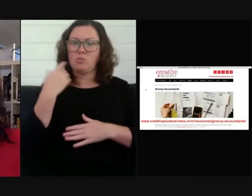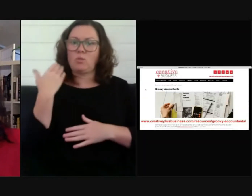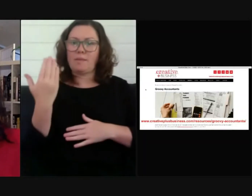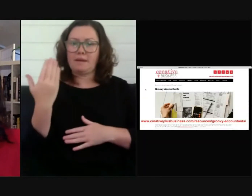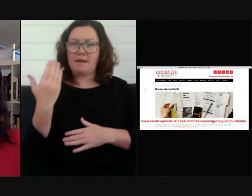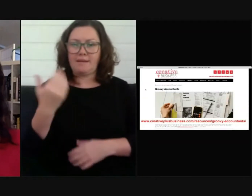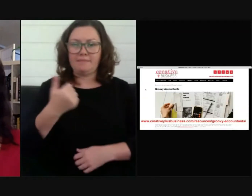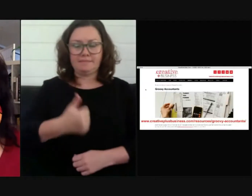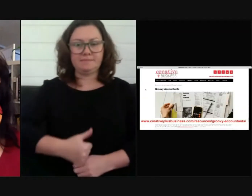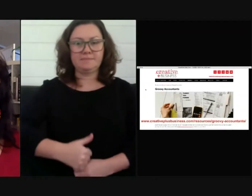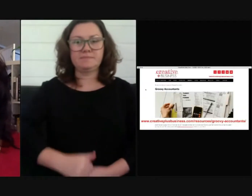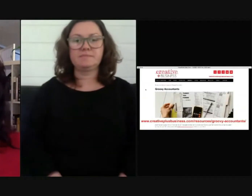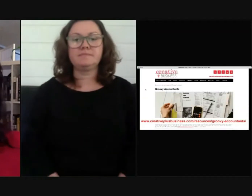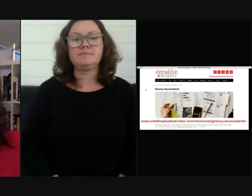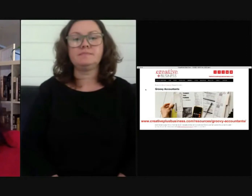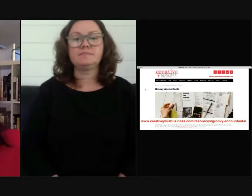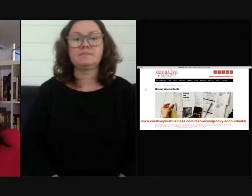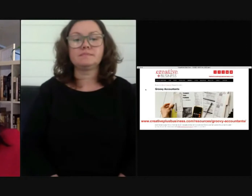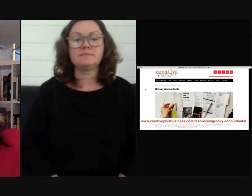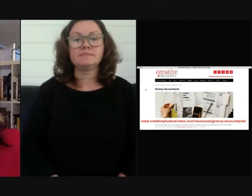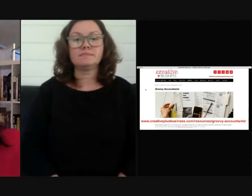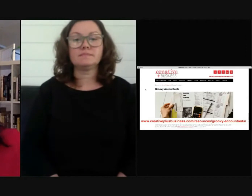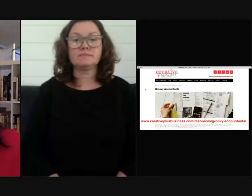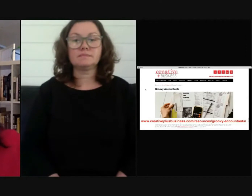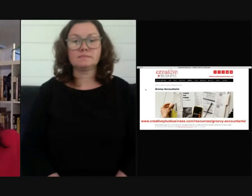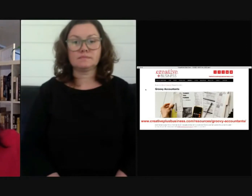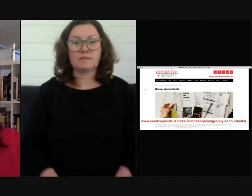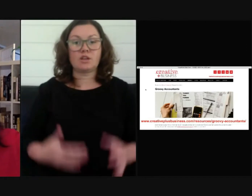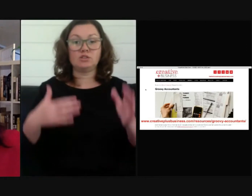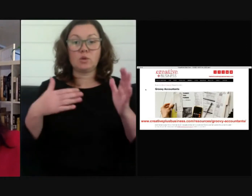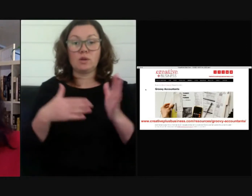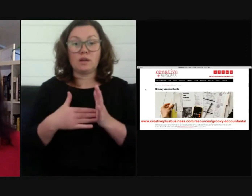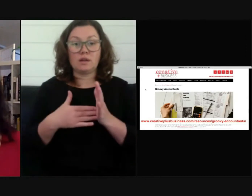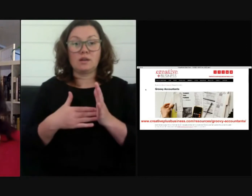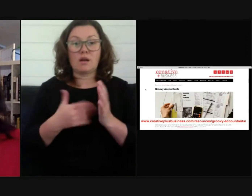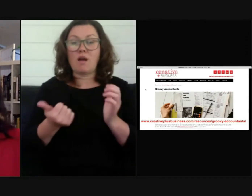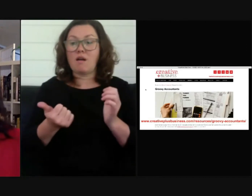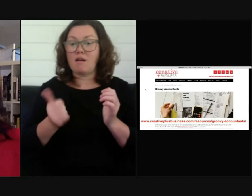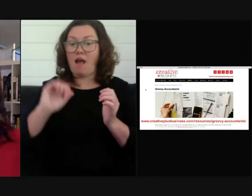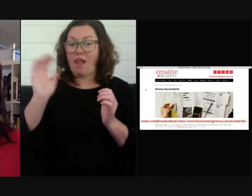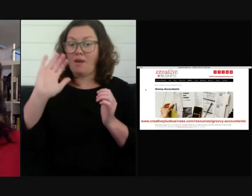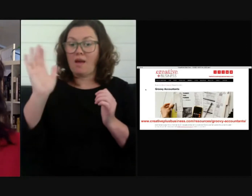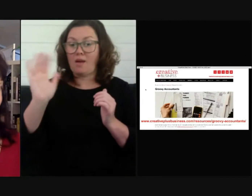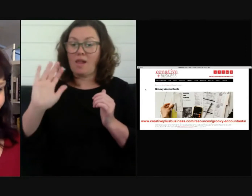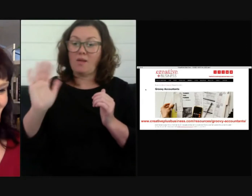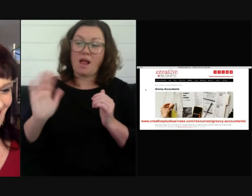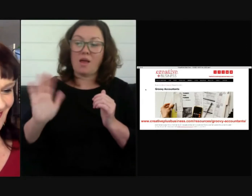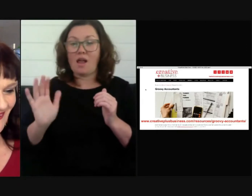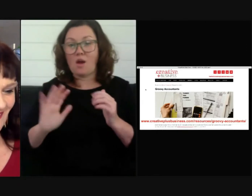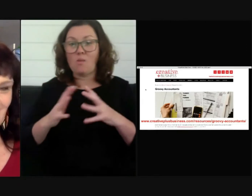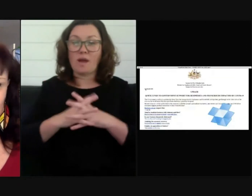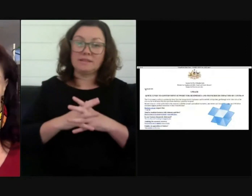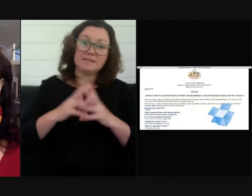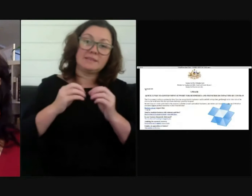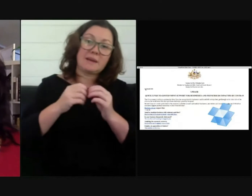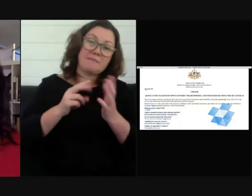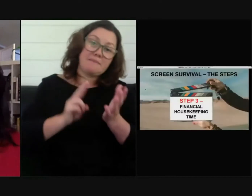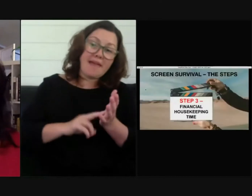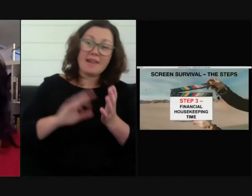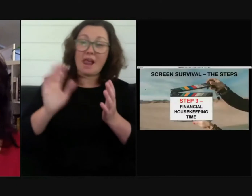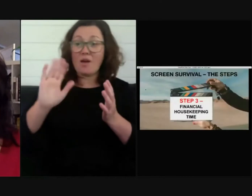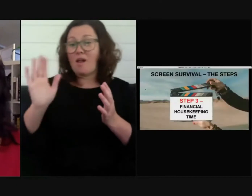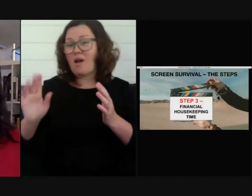Now, I finished off. Hello, Wendy. Hello, Ben. Hello, everybody. How exciting. All